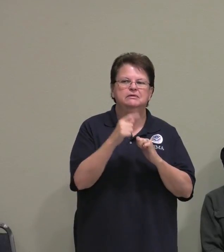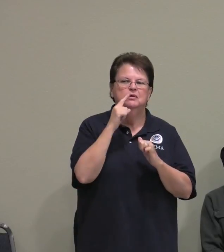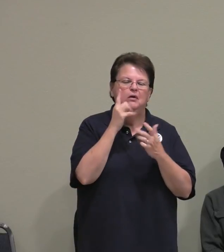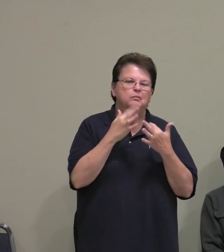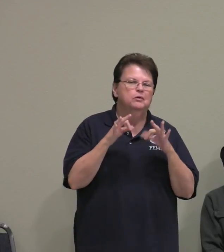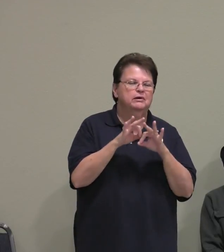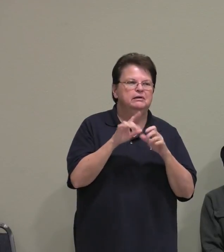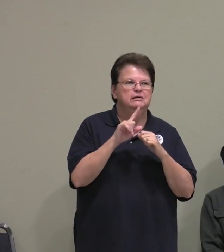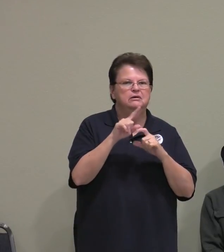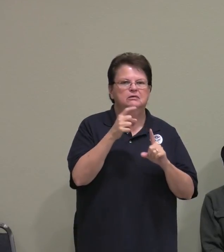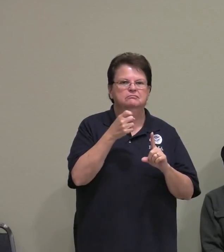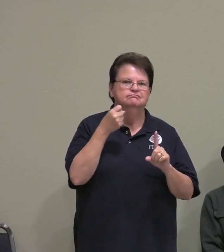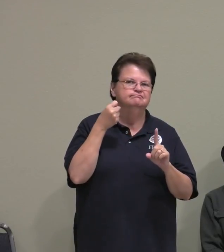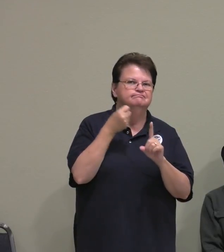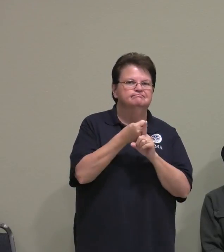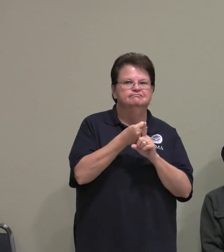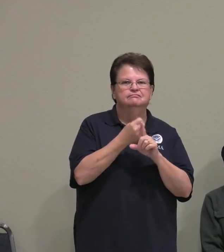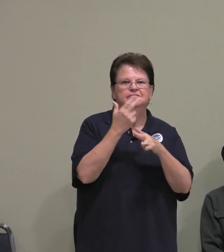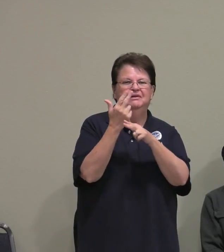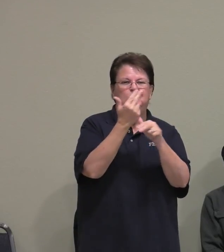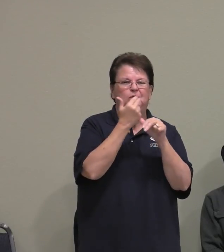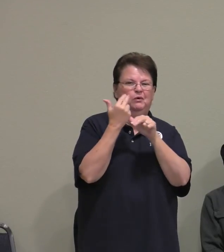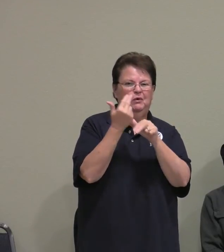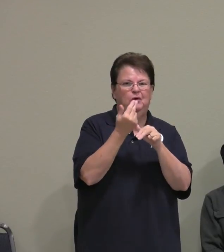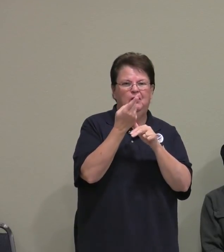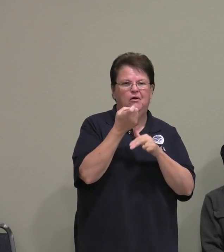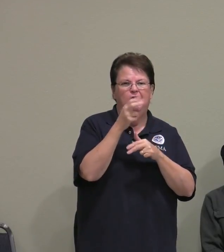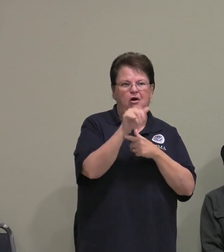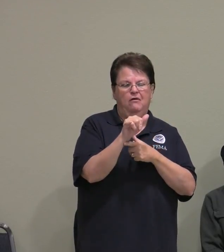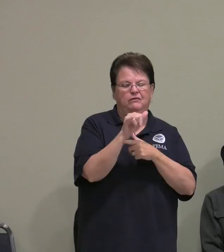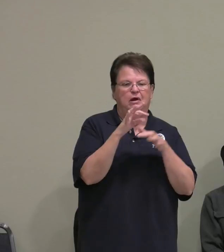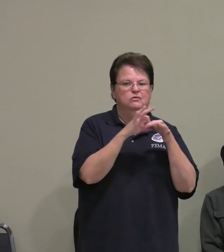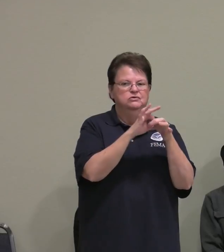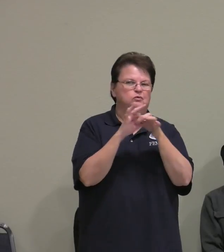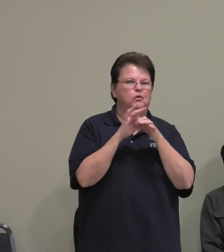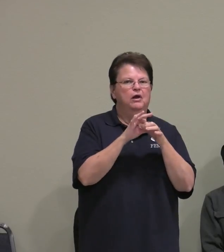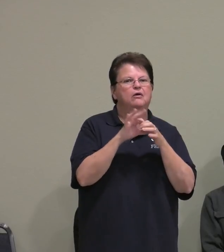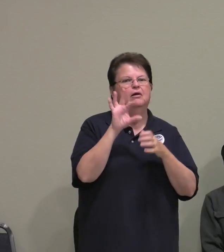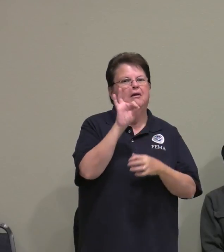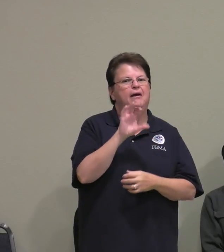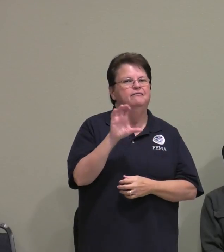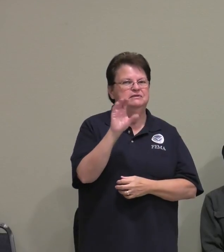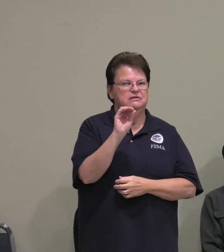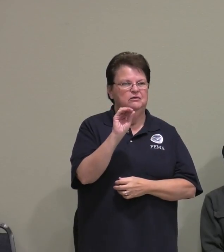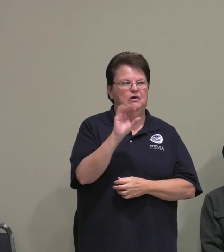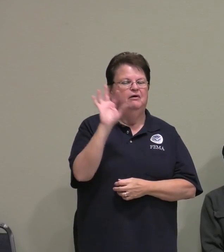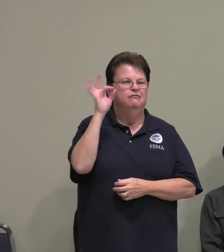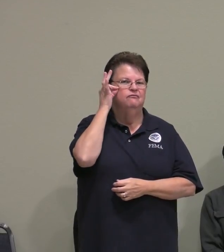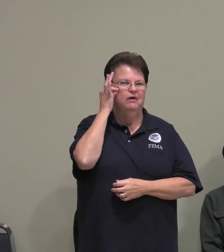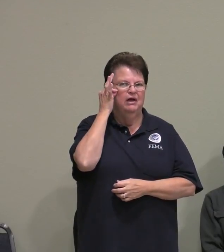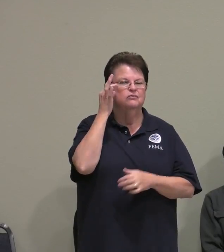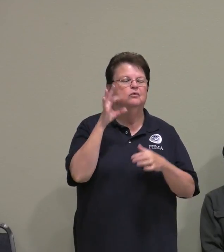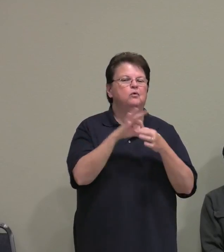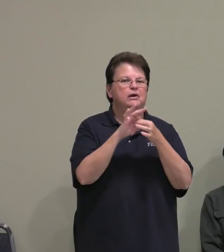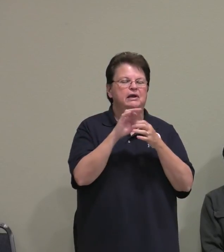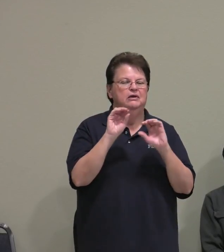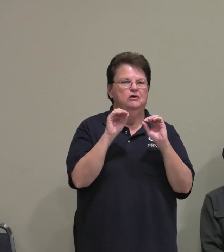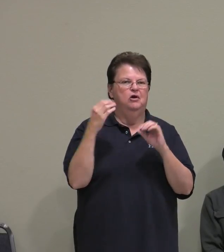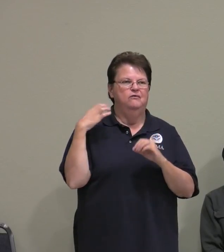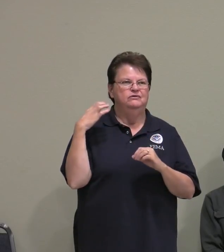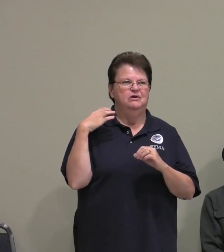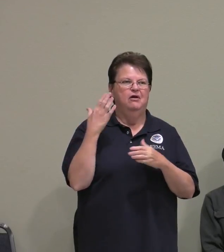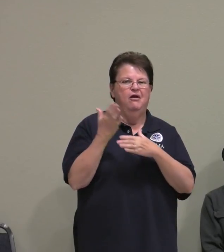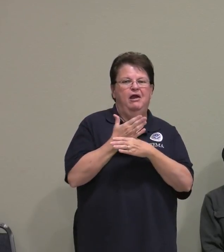is. Hurricane Harvey, which I was the federal coordinating officer for, our average grant was $4